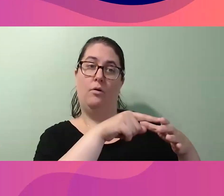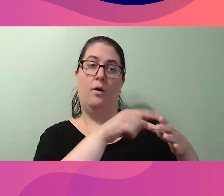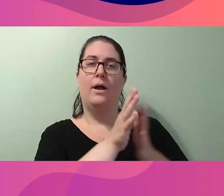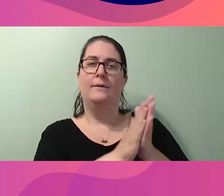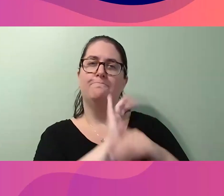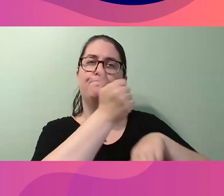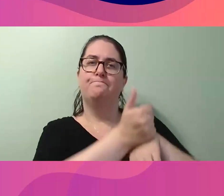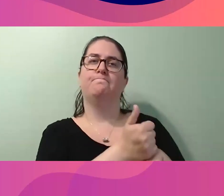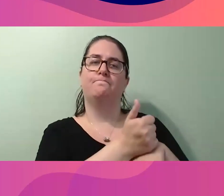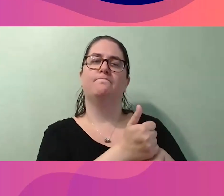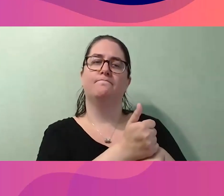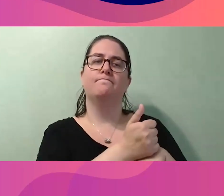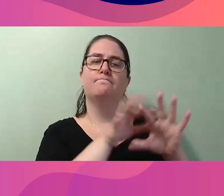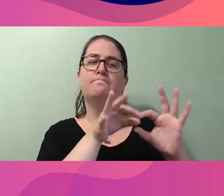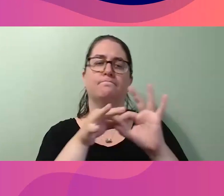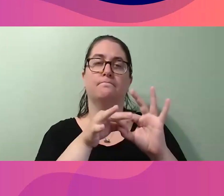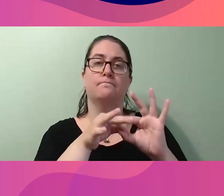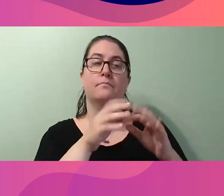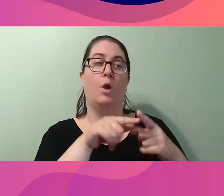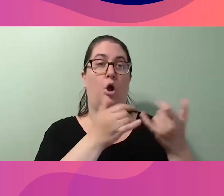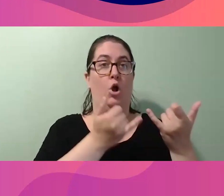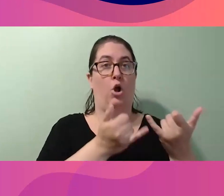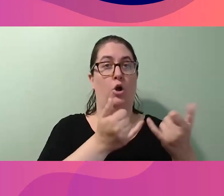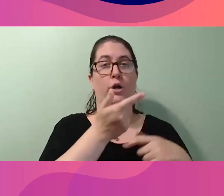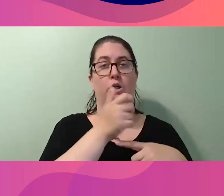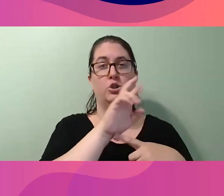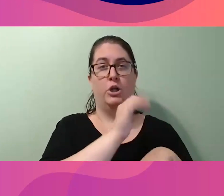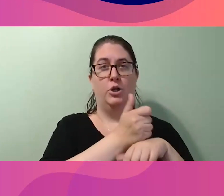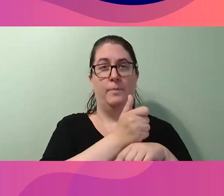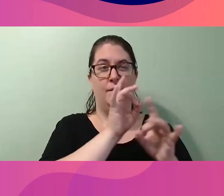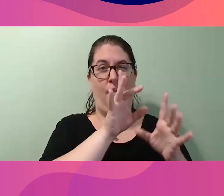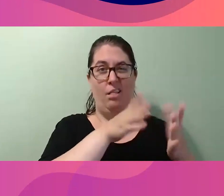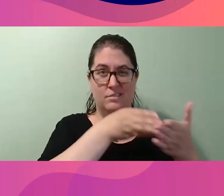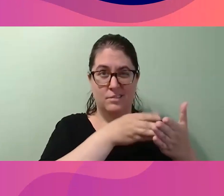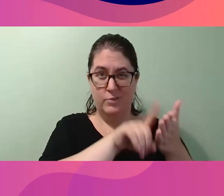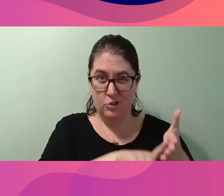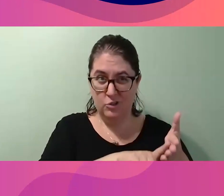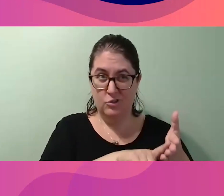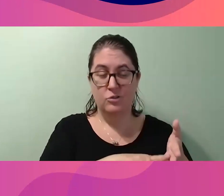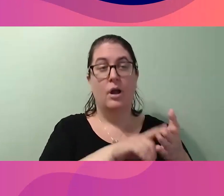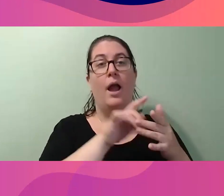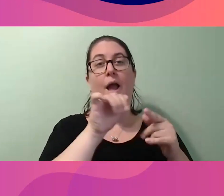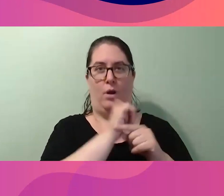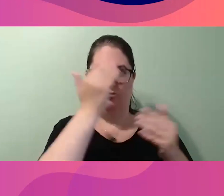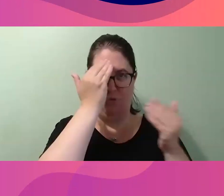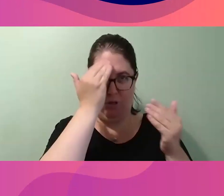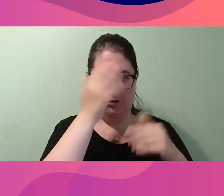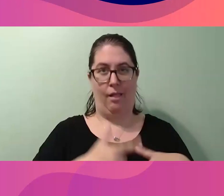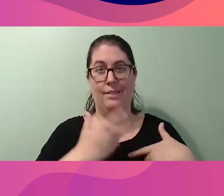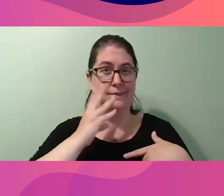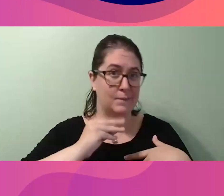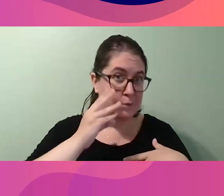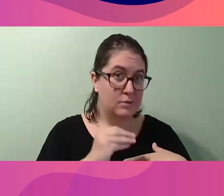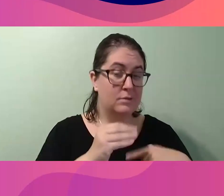initiative that bridges the gap between current gender-based violence research and practice knowledge and lived